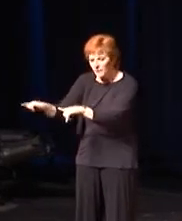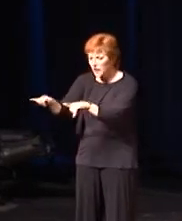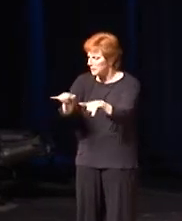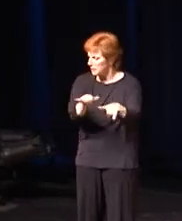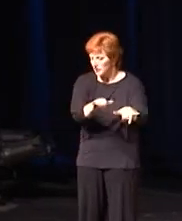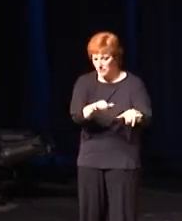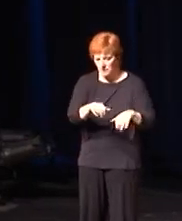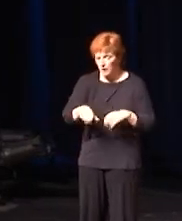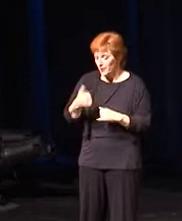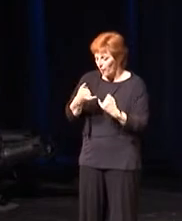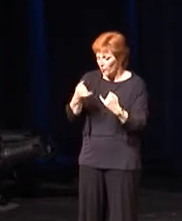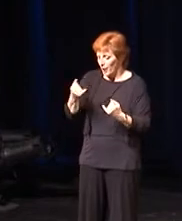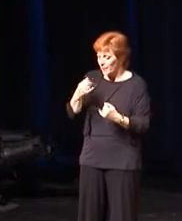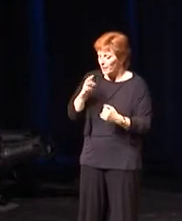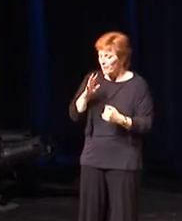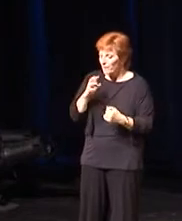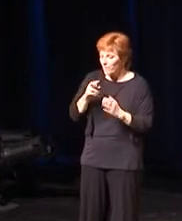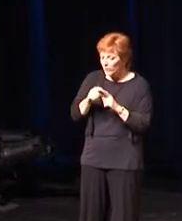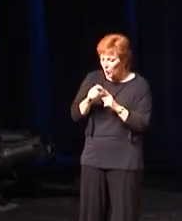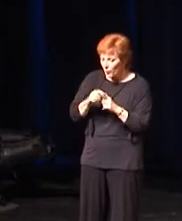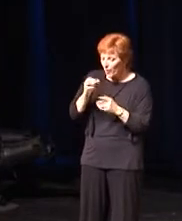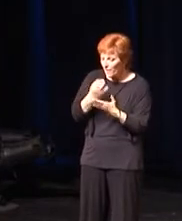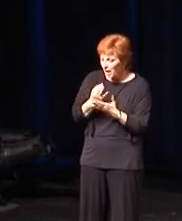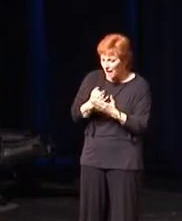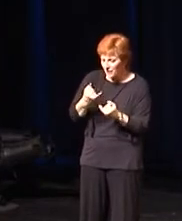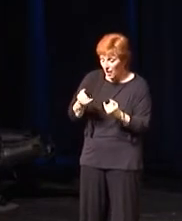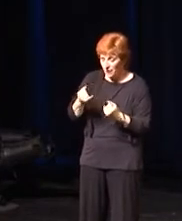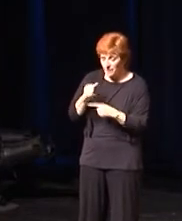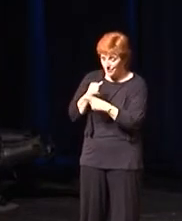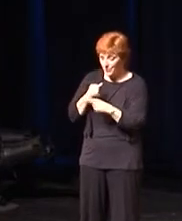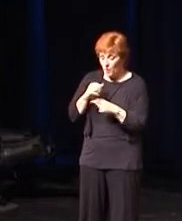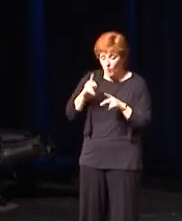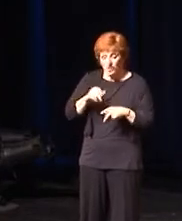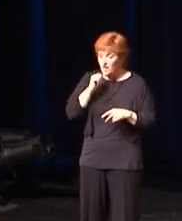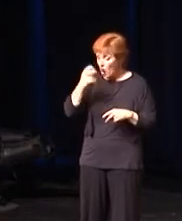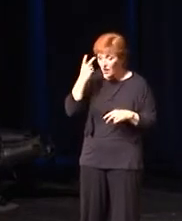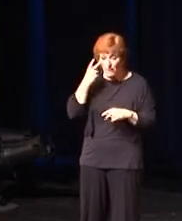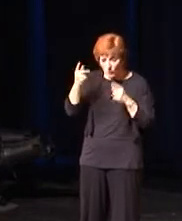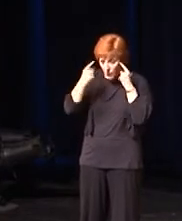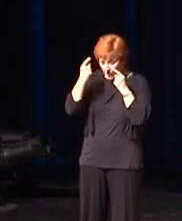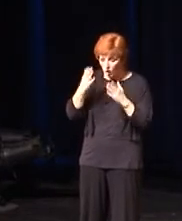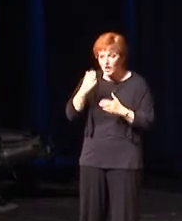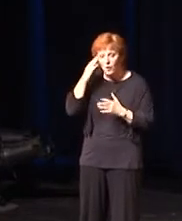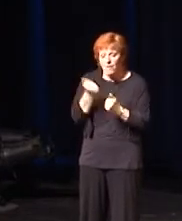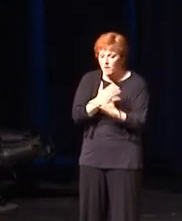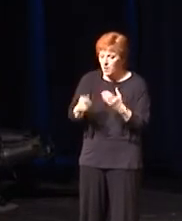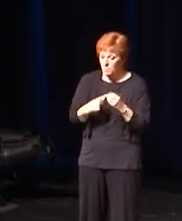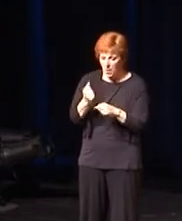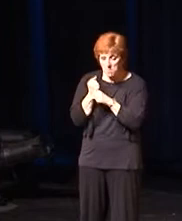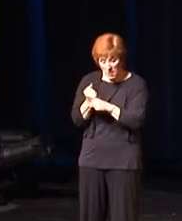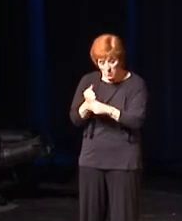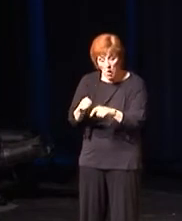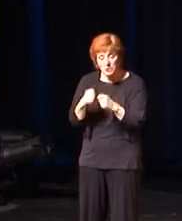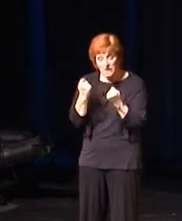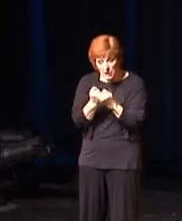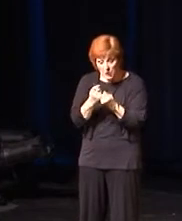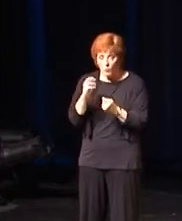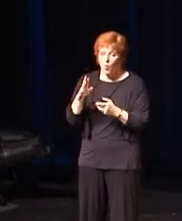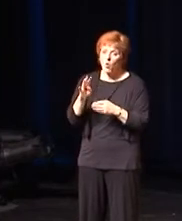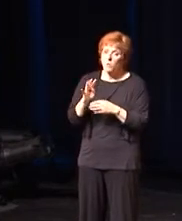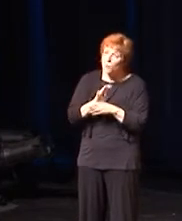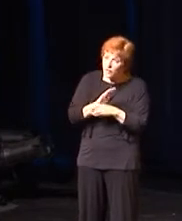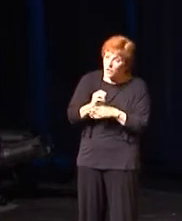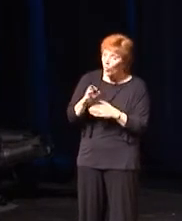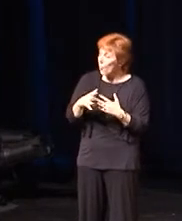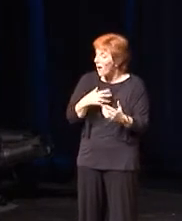line is the verbal fact mind. This kid's not a visual thinker. He knows everything about his favorite baseball team, or